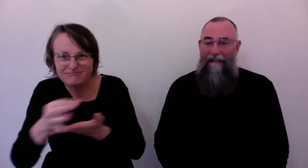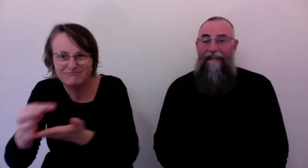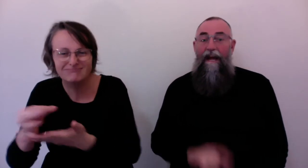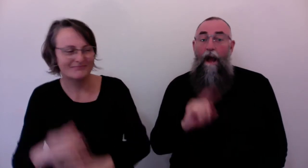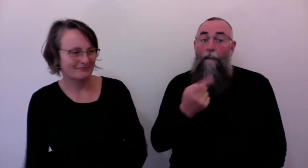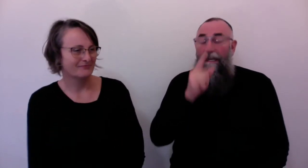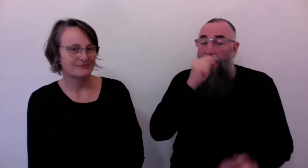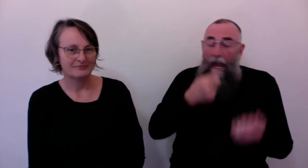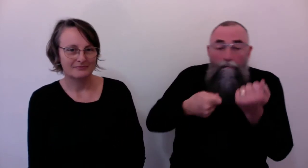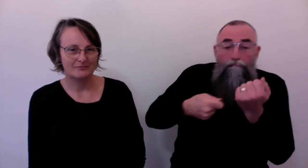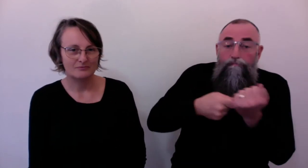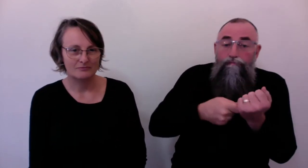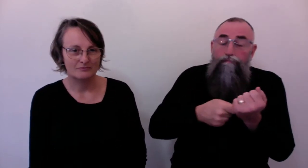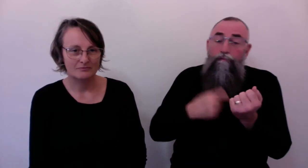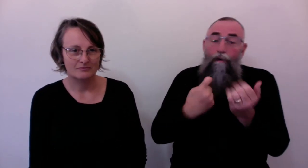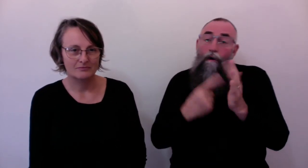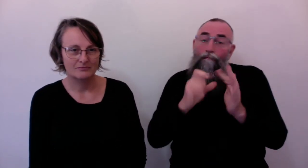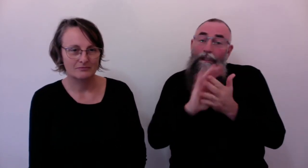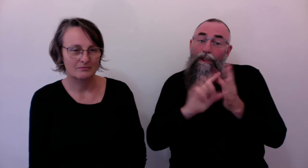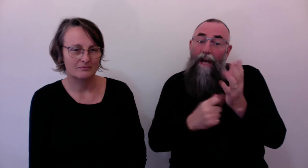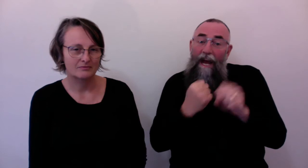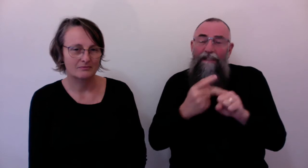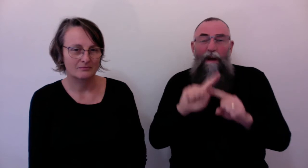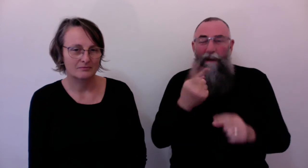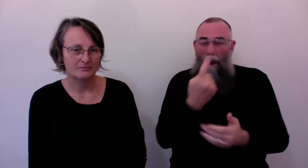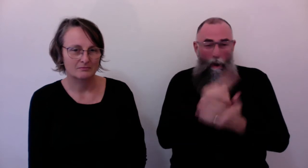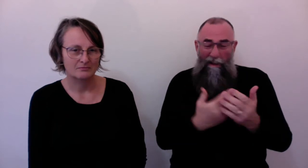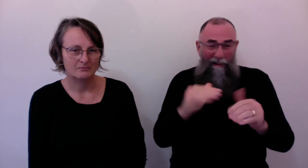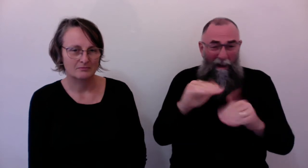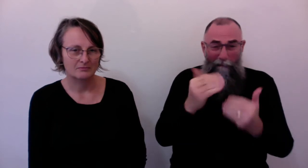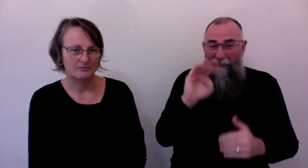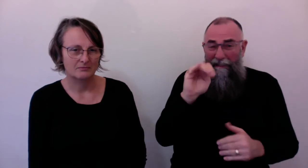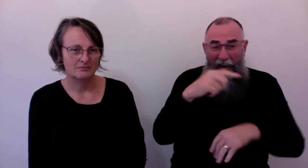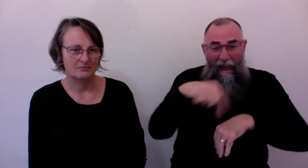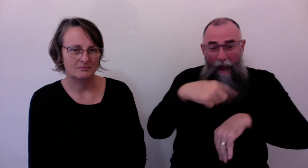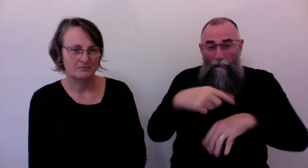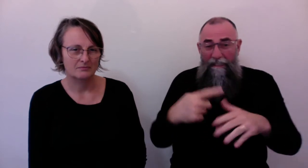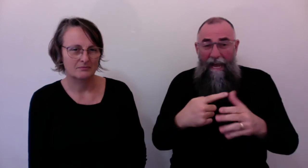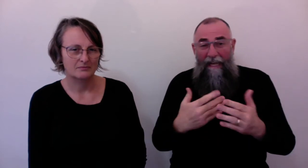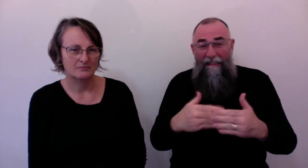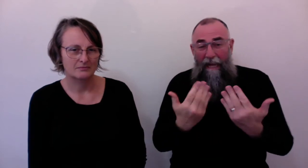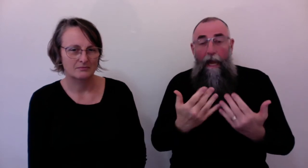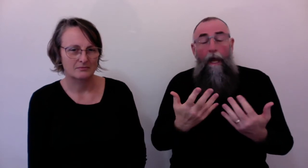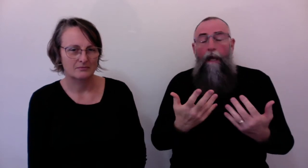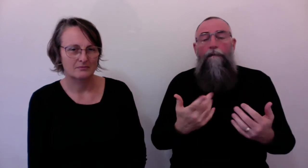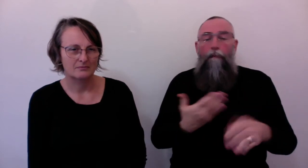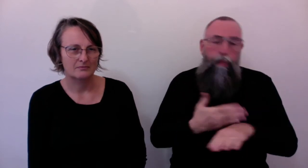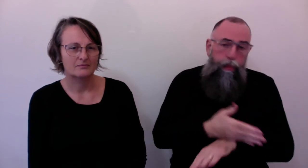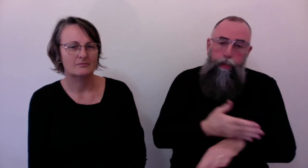rechargeable batteries, but they only last about 10 hours a day. So yeah, that's not a it's whole more day. effort. Okay. Yeah. Do you get government funding for the batteries?